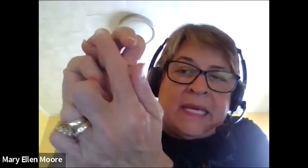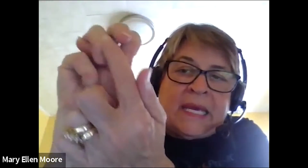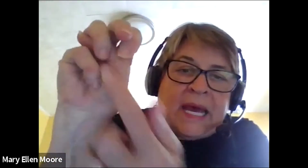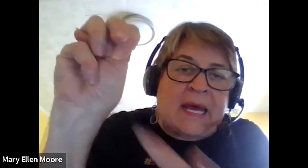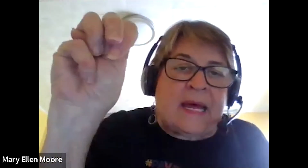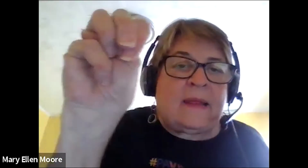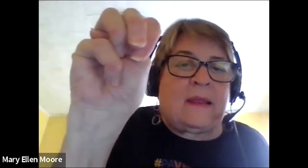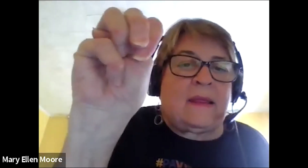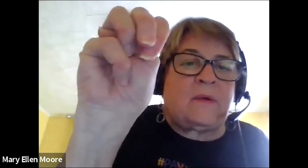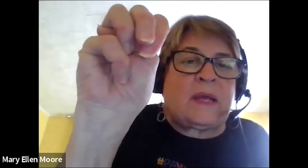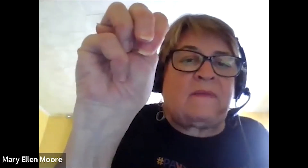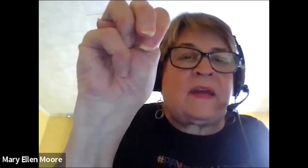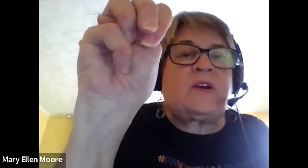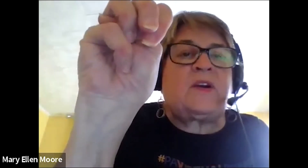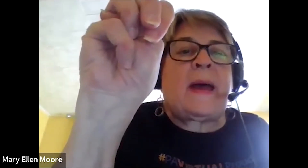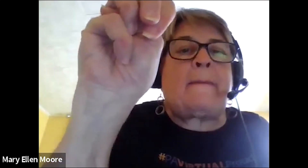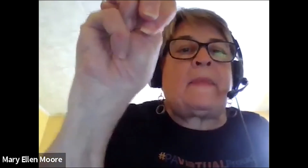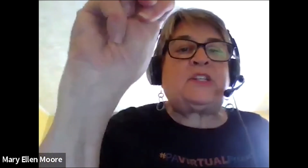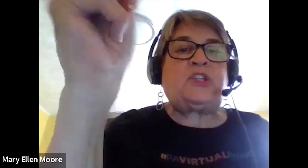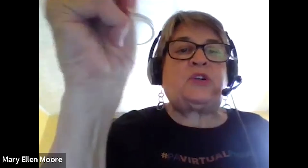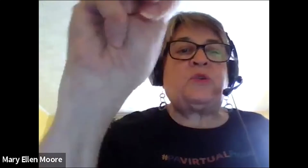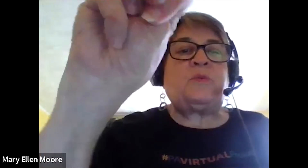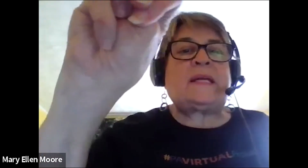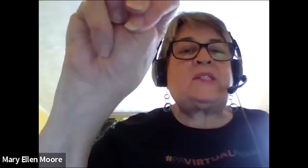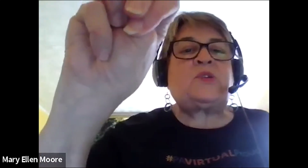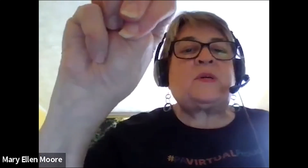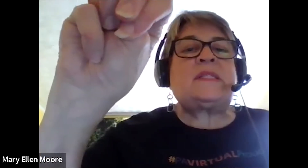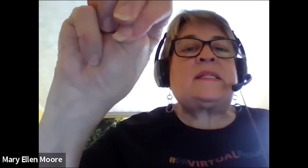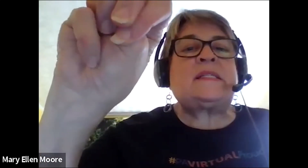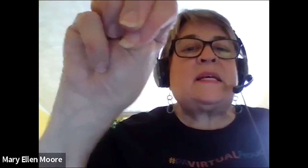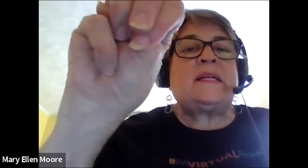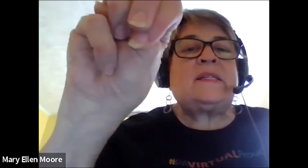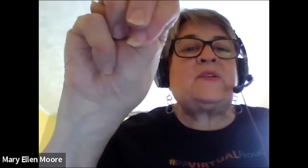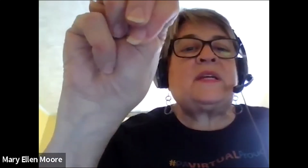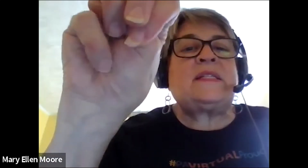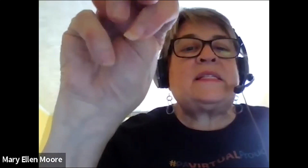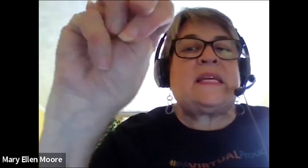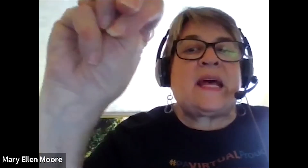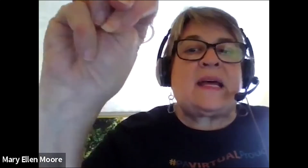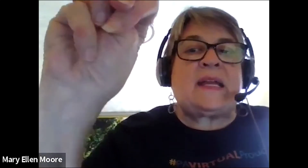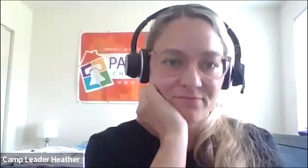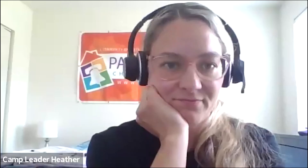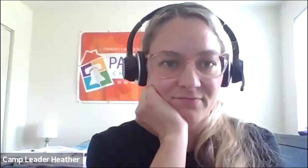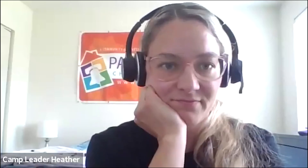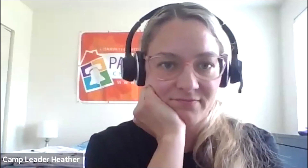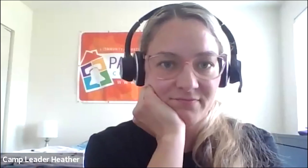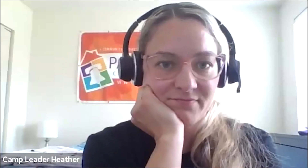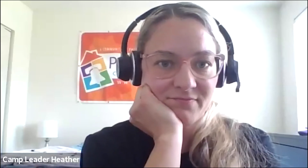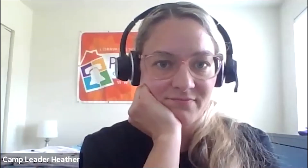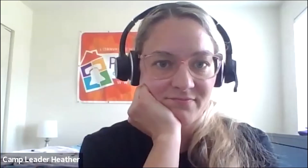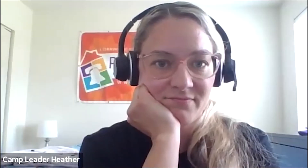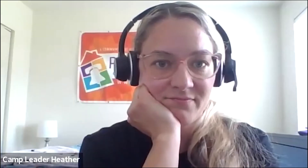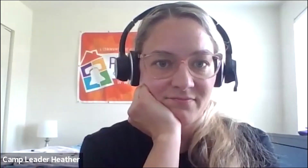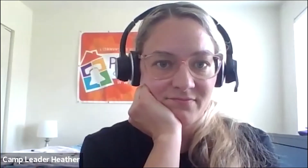pinky and the ring finger, M, and then turn your wrist towards us so you can see that. Yeah, M.